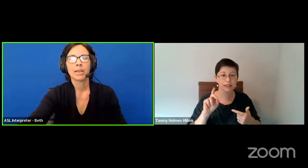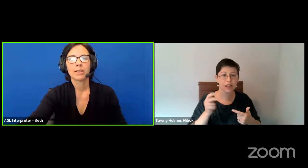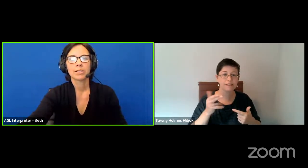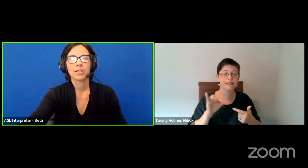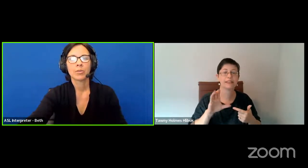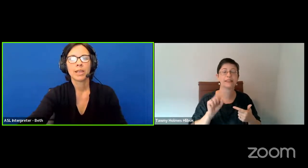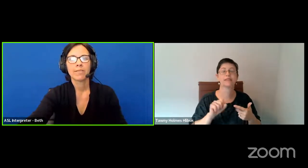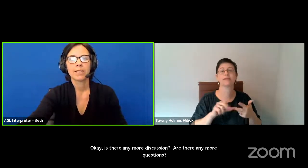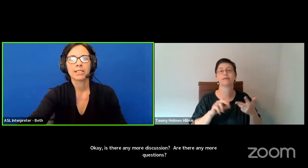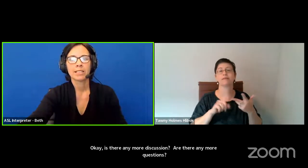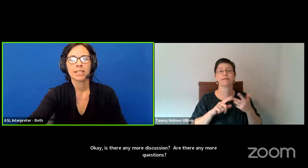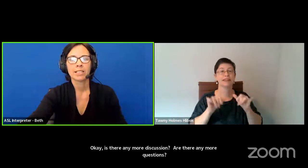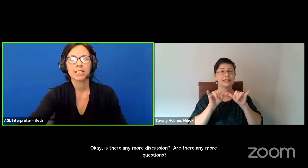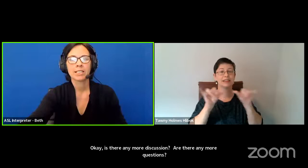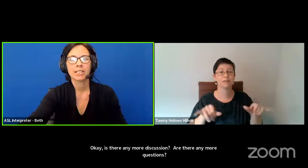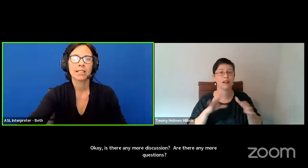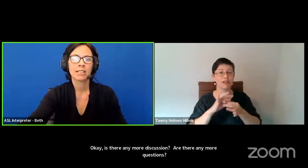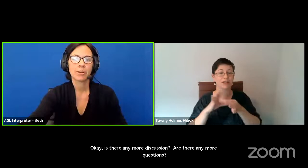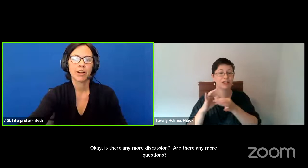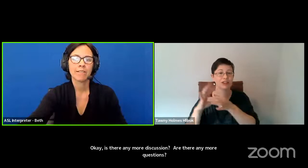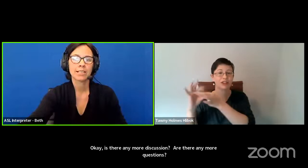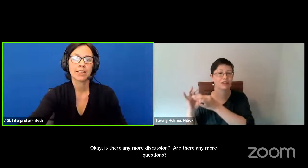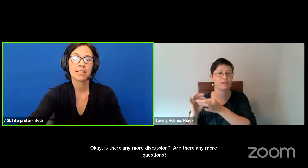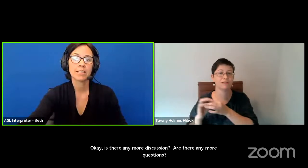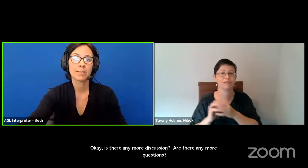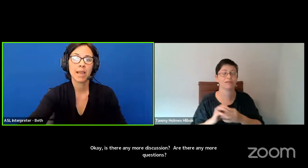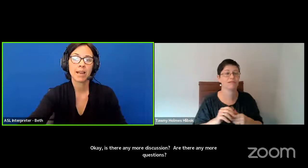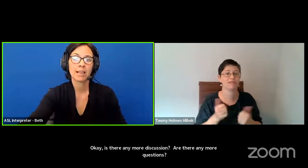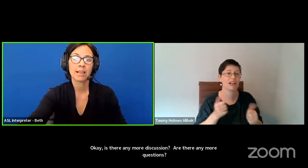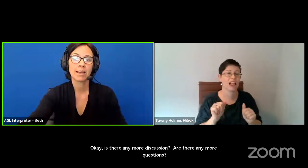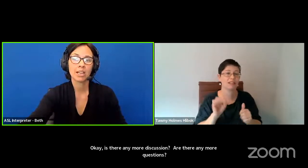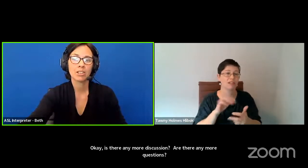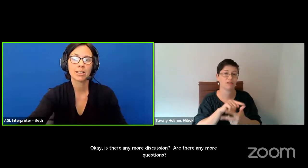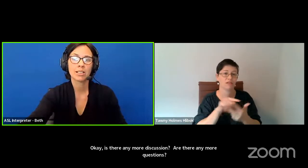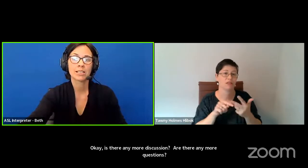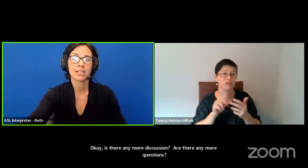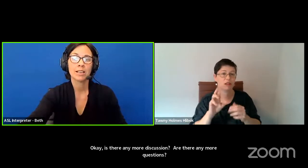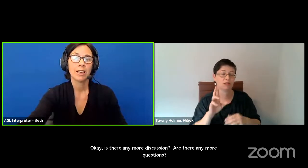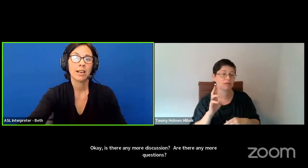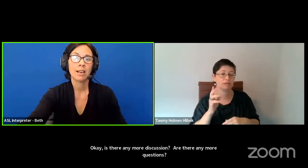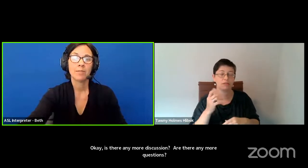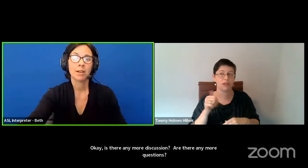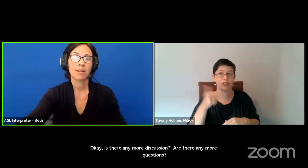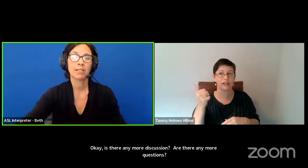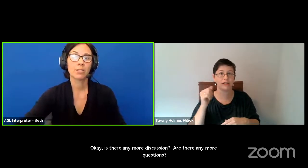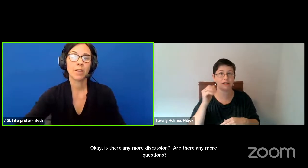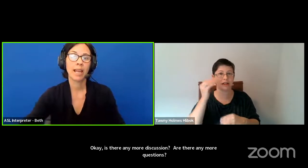Okay, so we have the assessments and the data and demographics and the systematic connections.